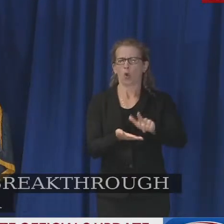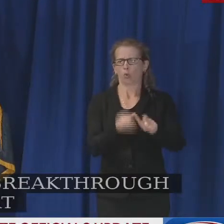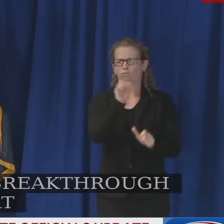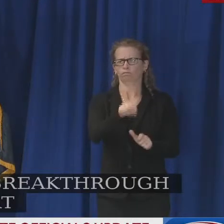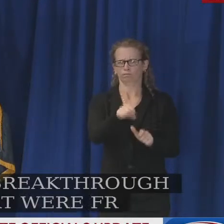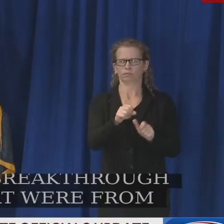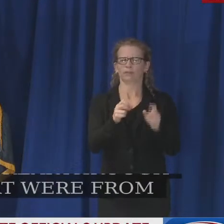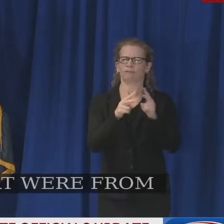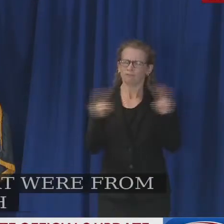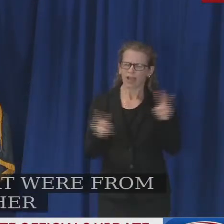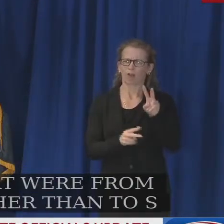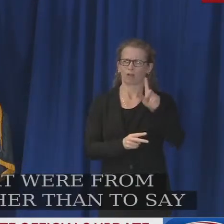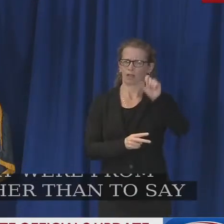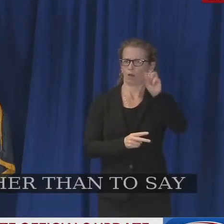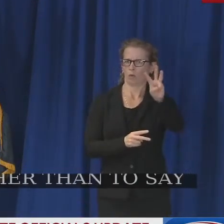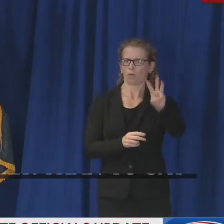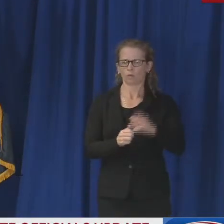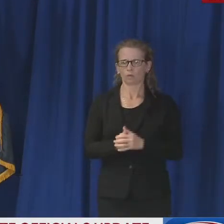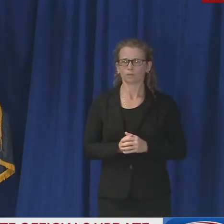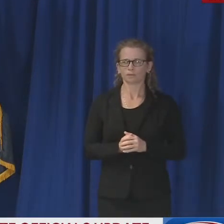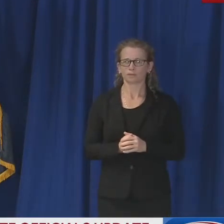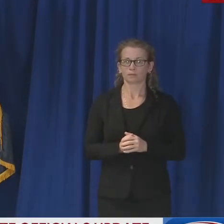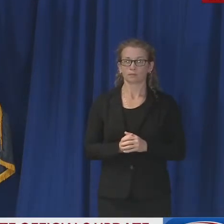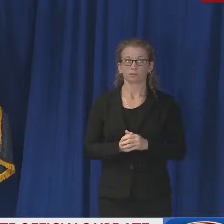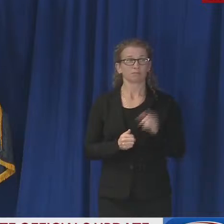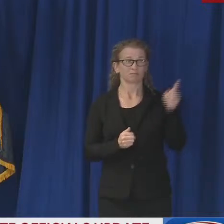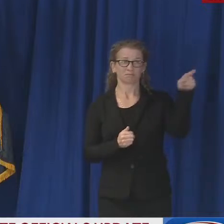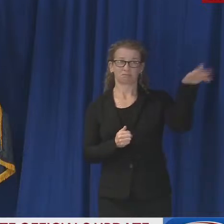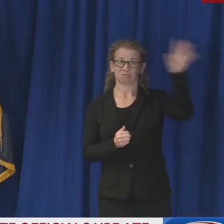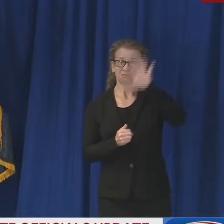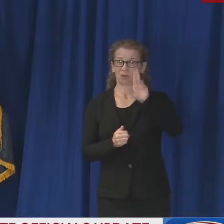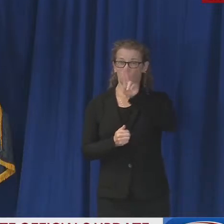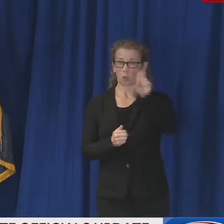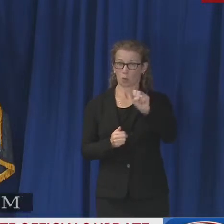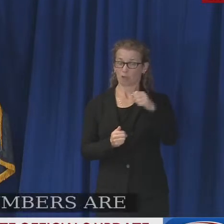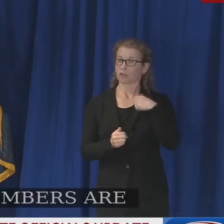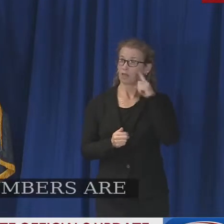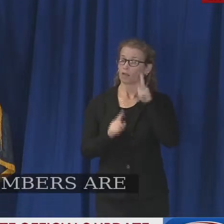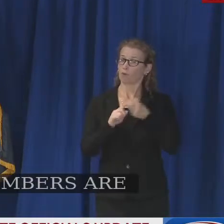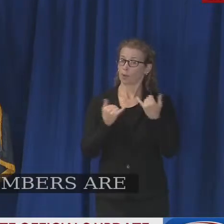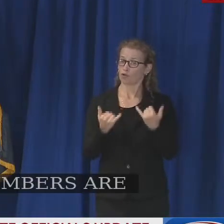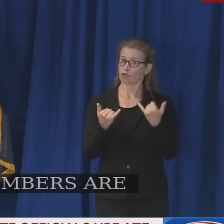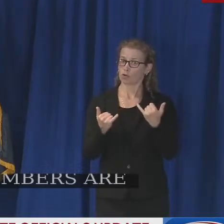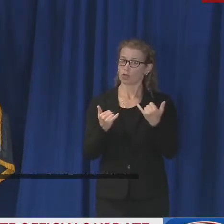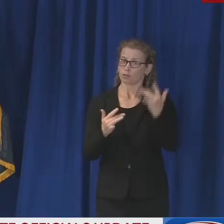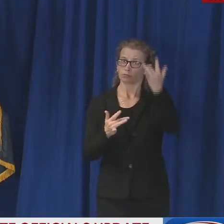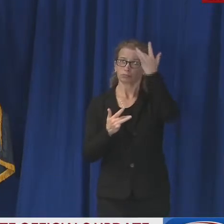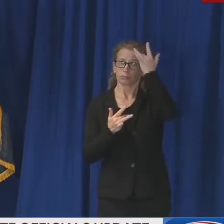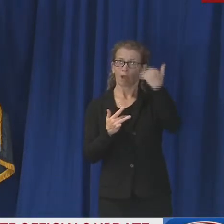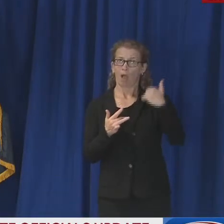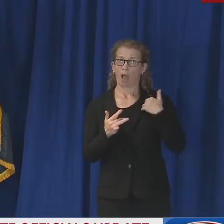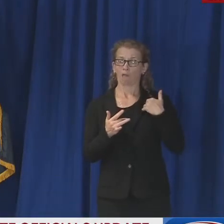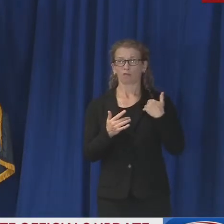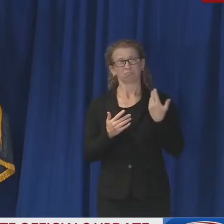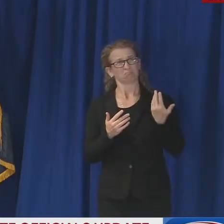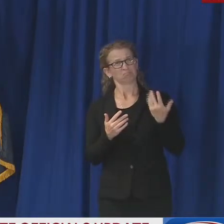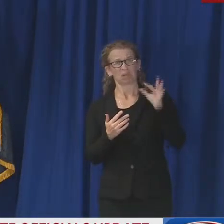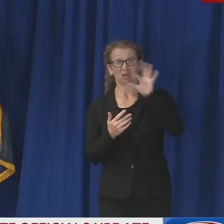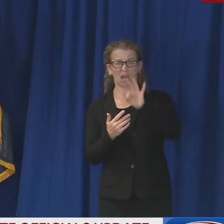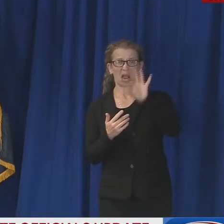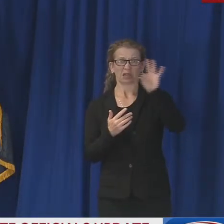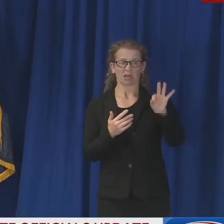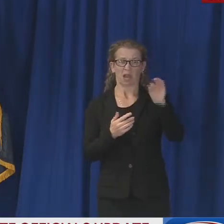extremely low. I think nationally, I think they're saying of the current cases that you have, I think